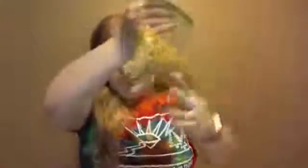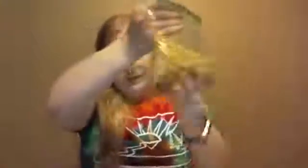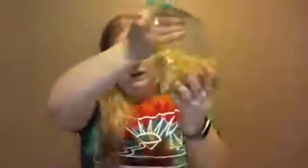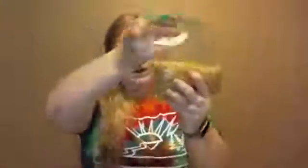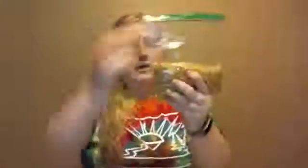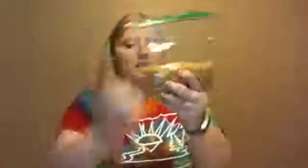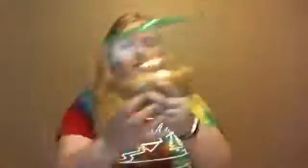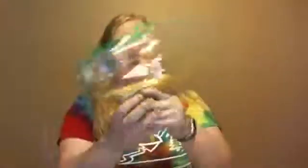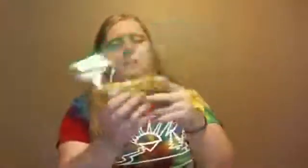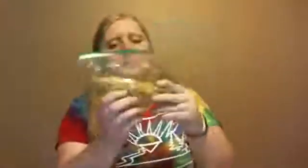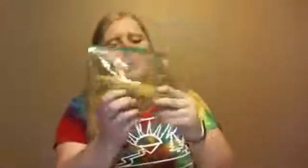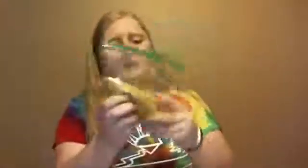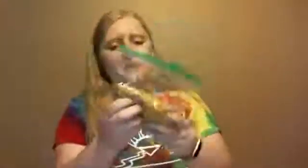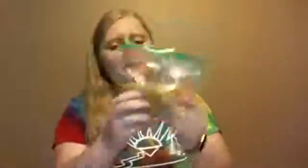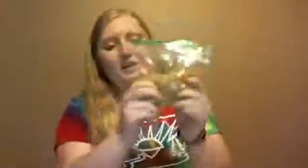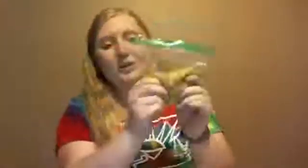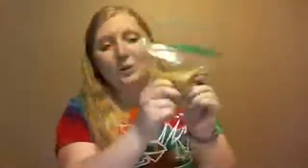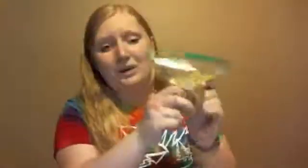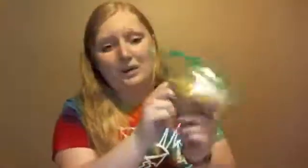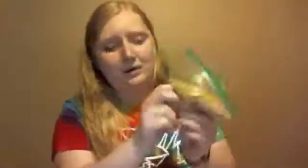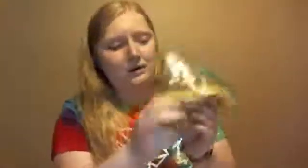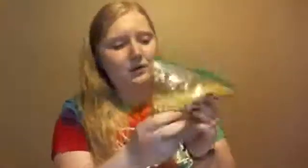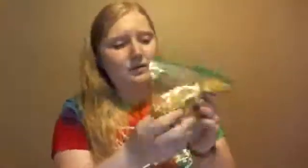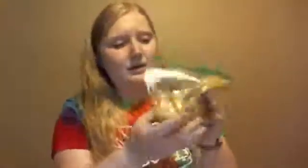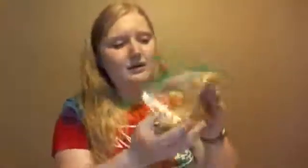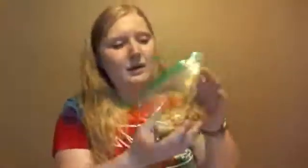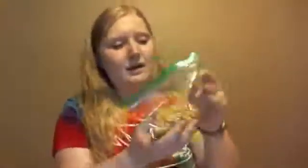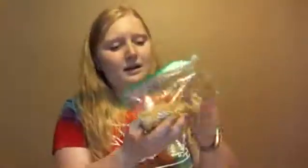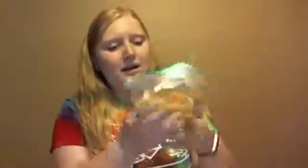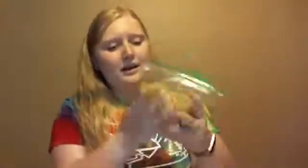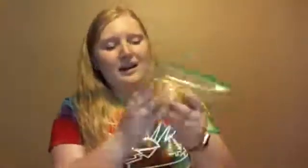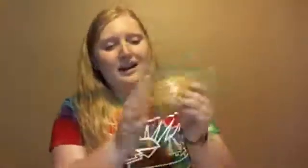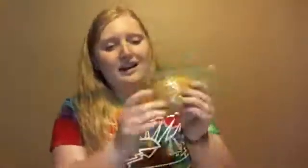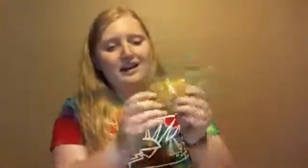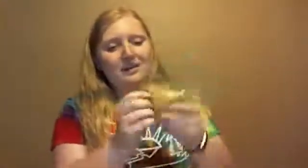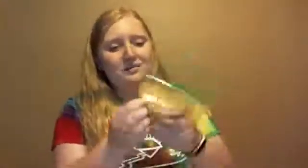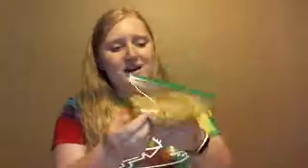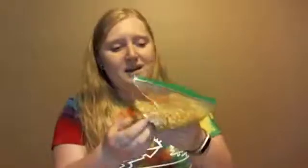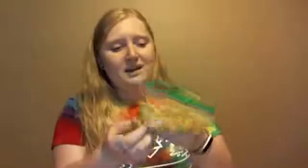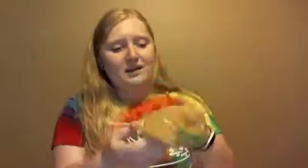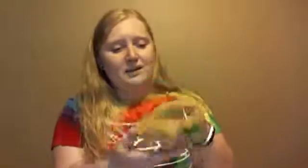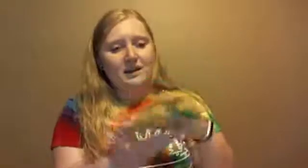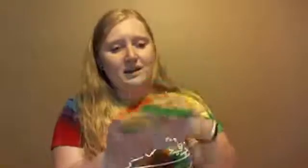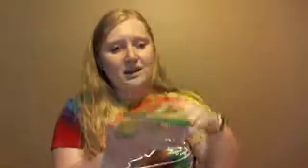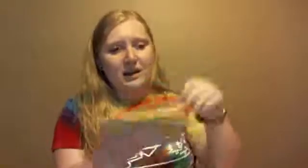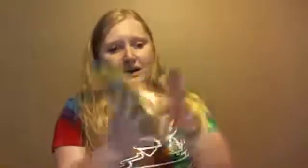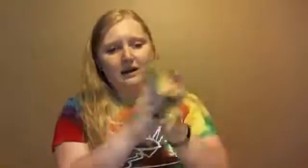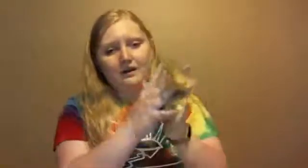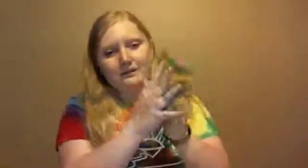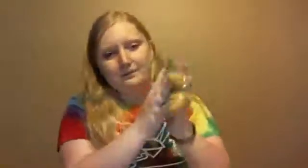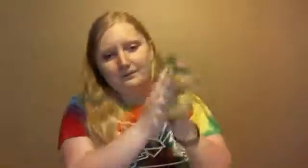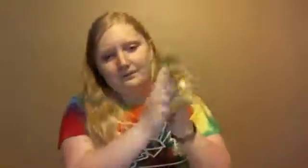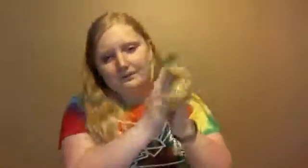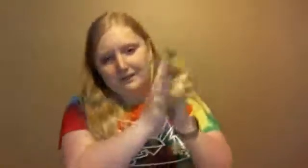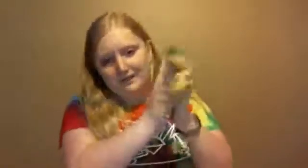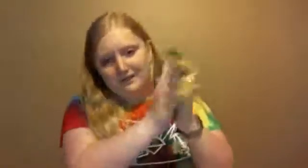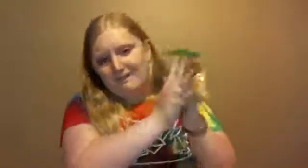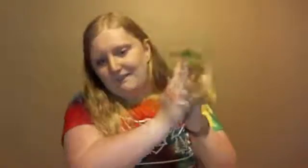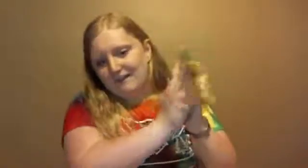You could put these in a toilet paper tube as well, and it could be a little rain shaker because